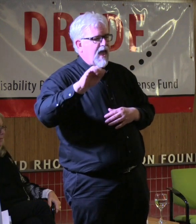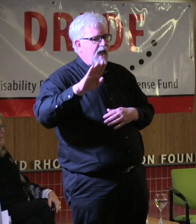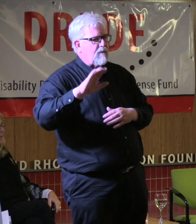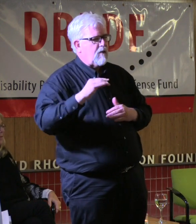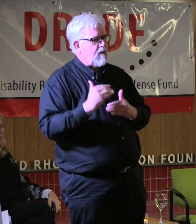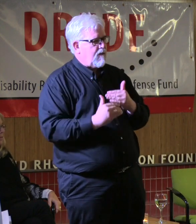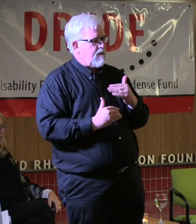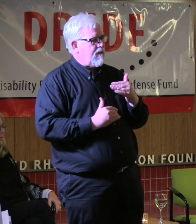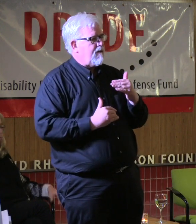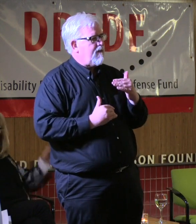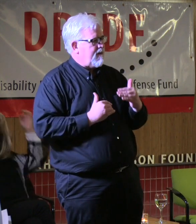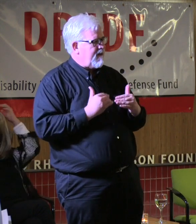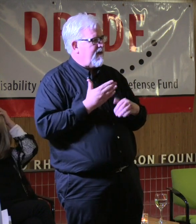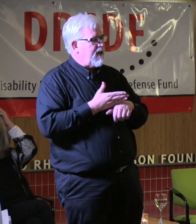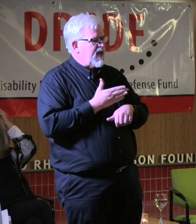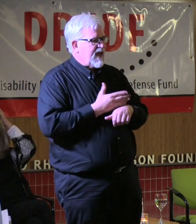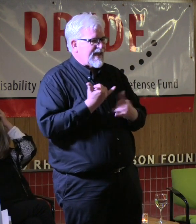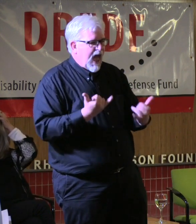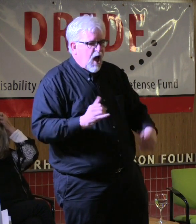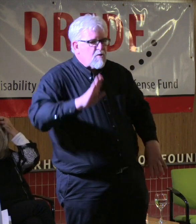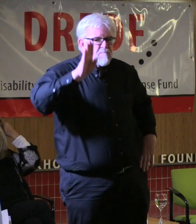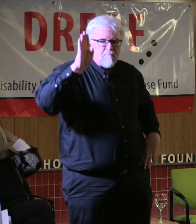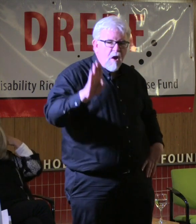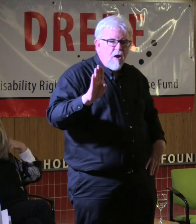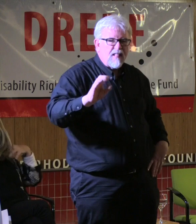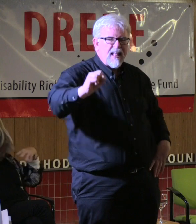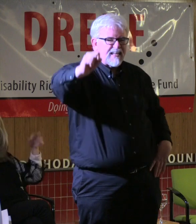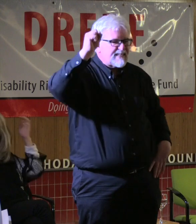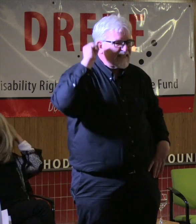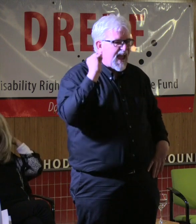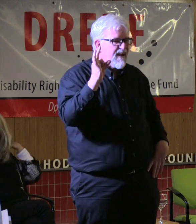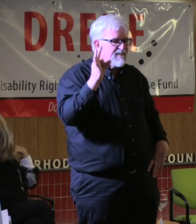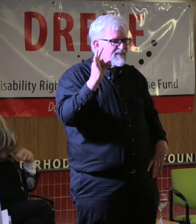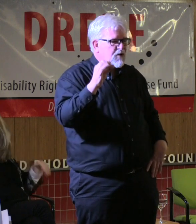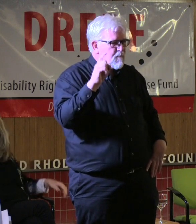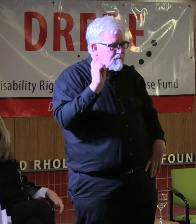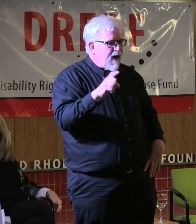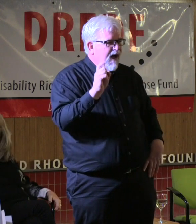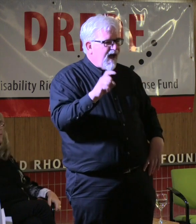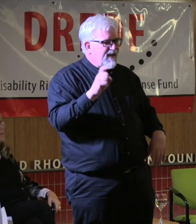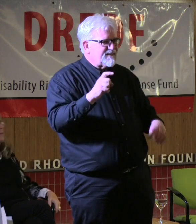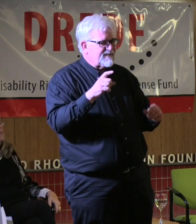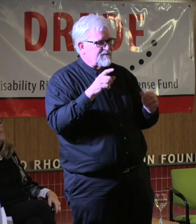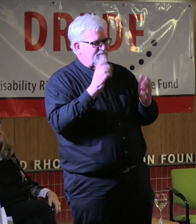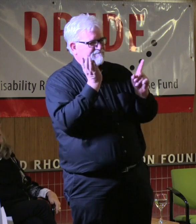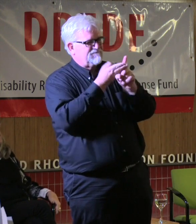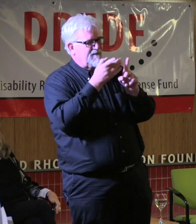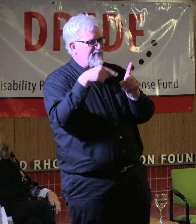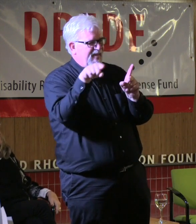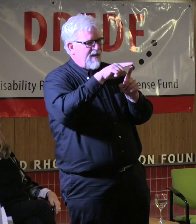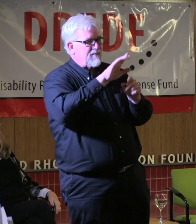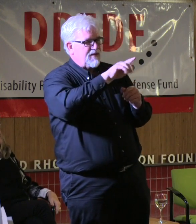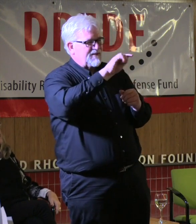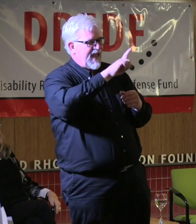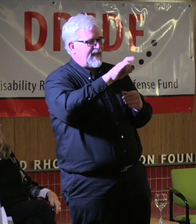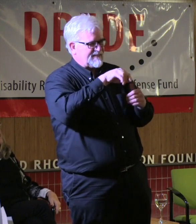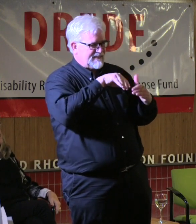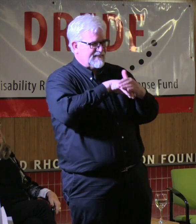the move. Now we need to get Berkeley and San Francisco on track to get their taxi cabs accessible.